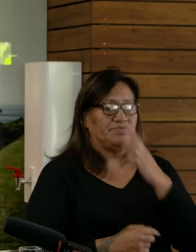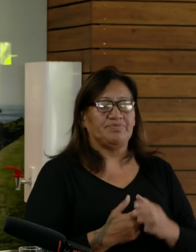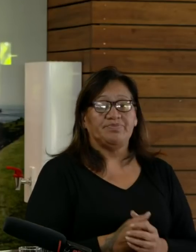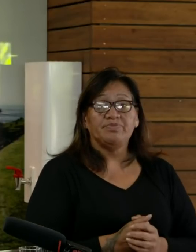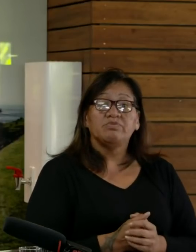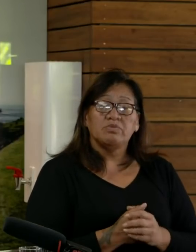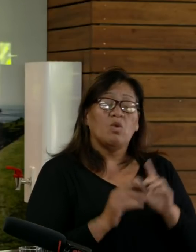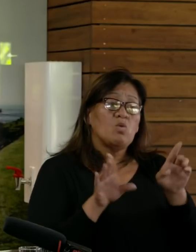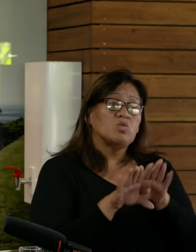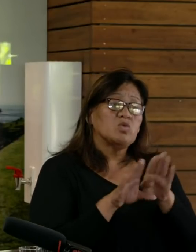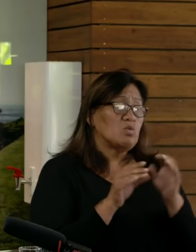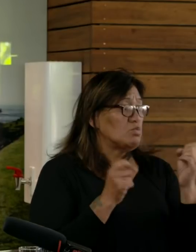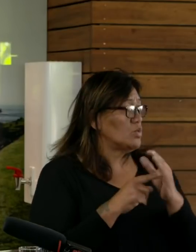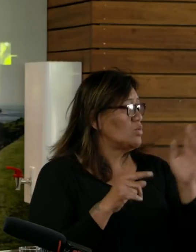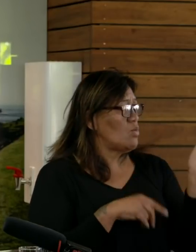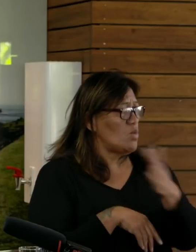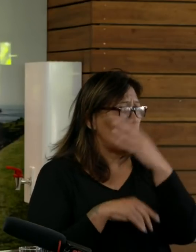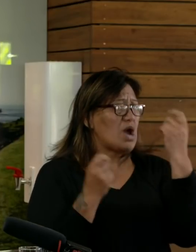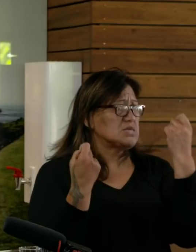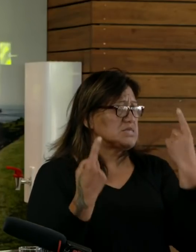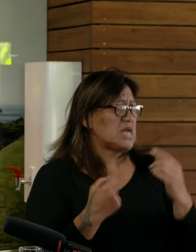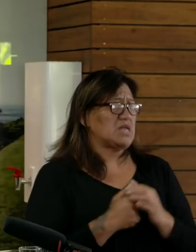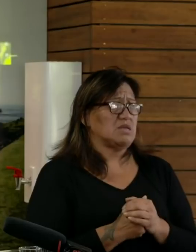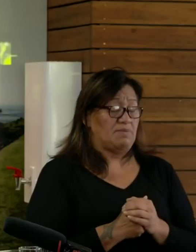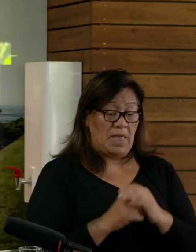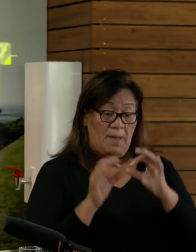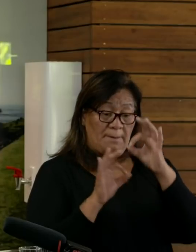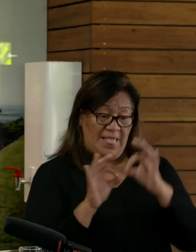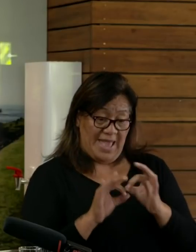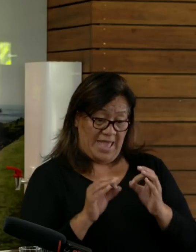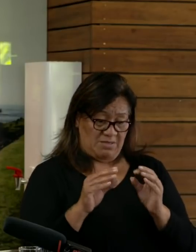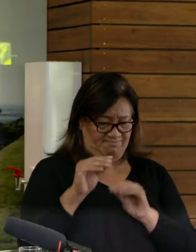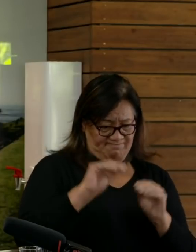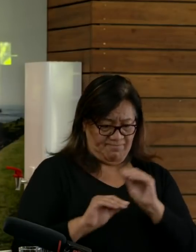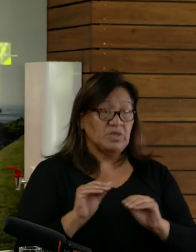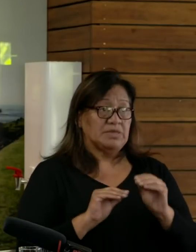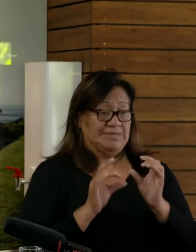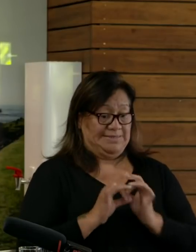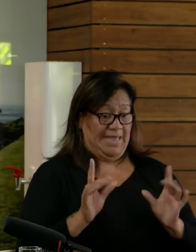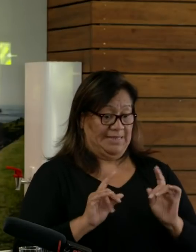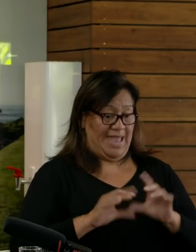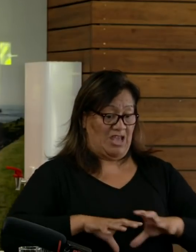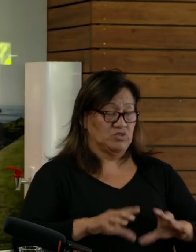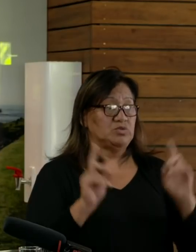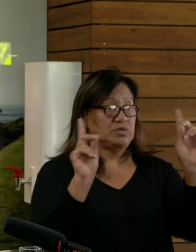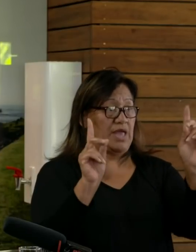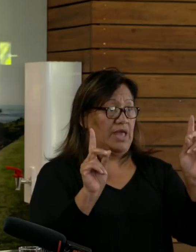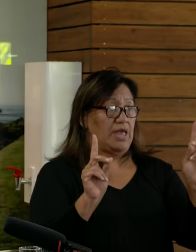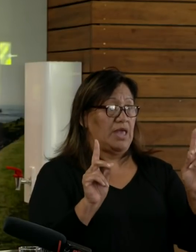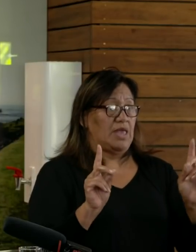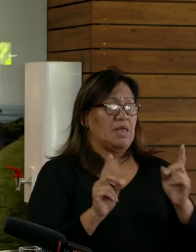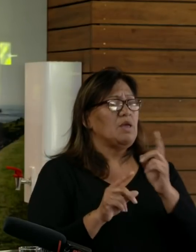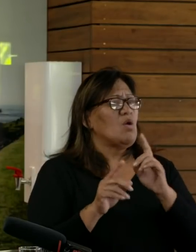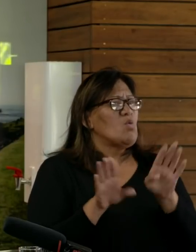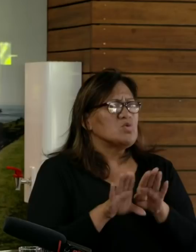It is important for all to understand that behind the plan that was put in effect today lies a